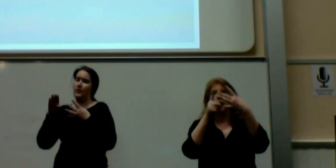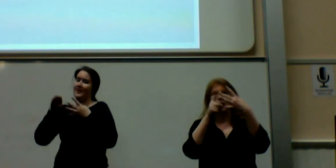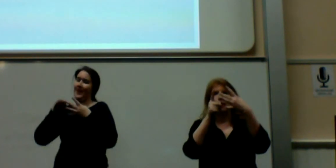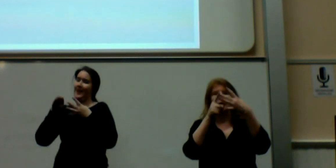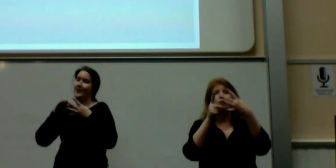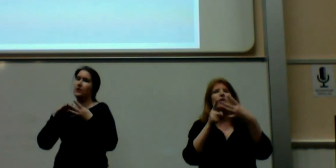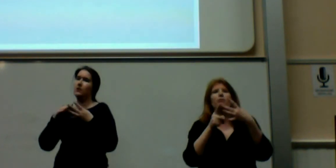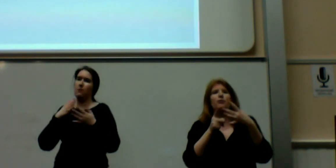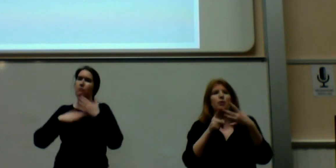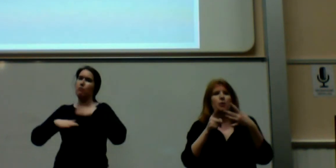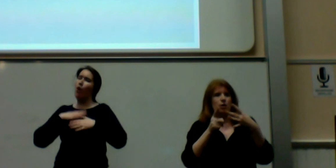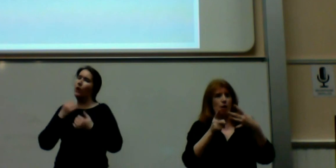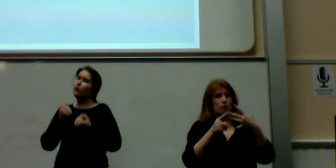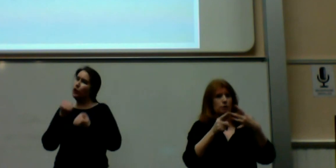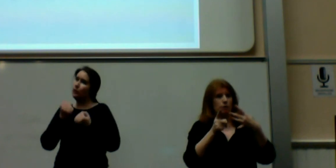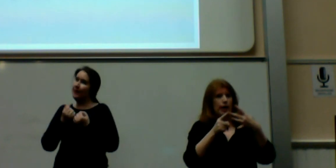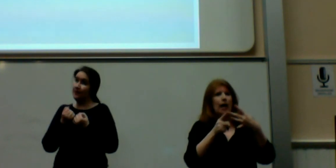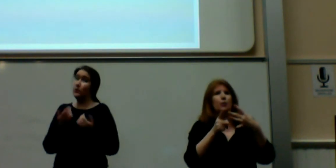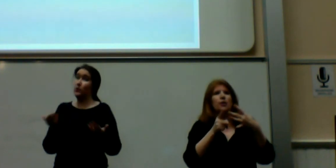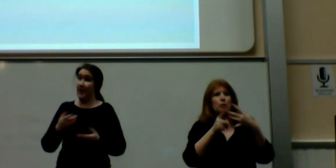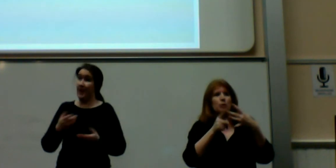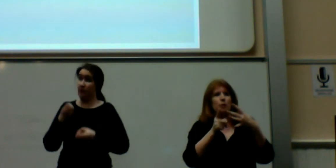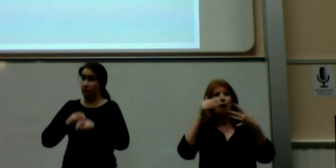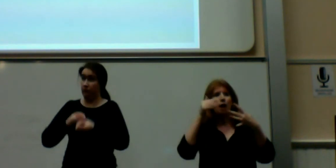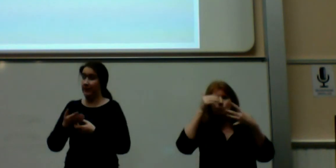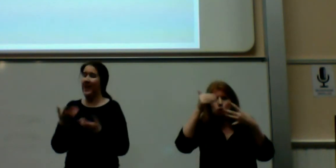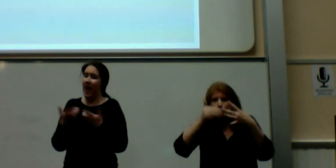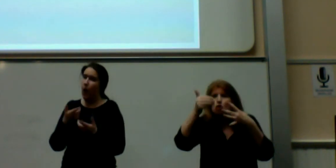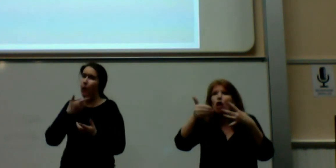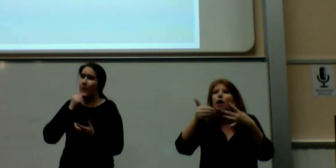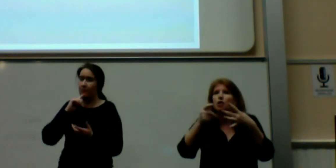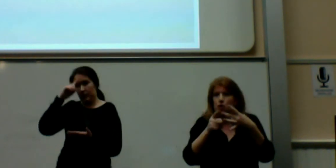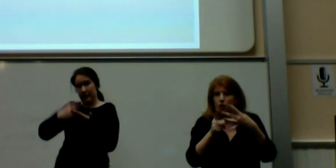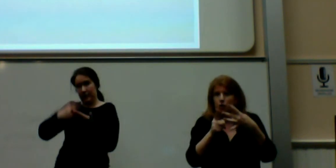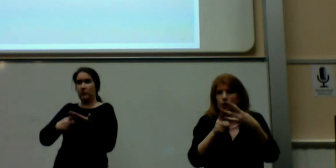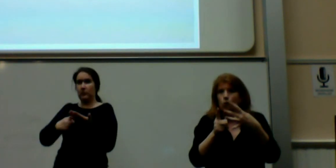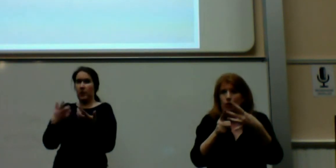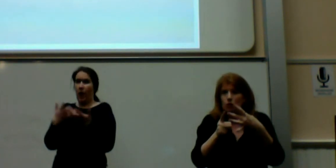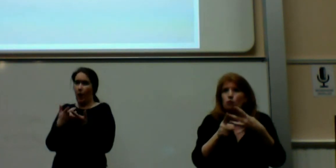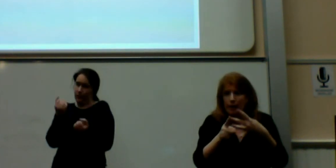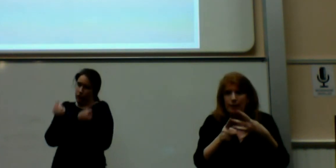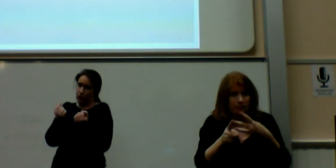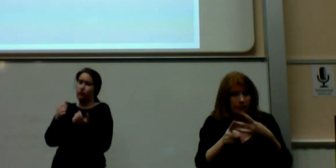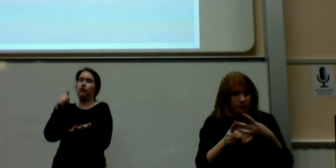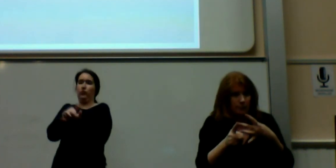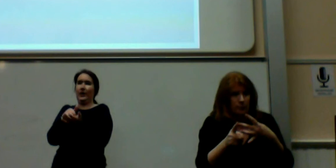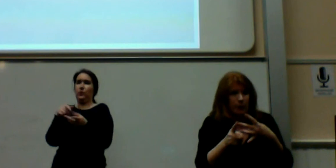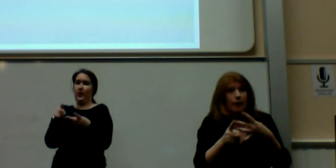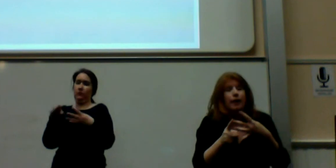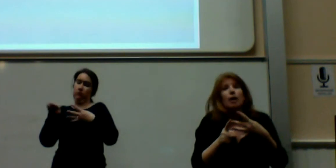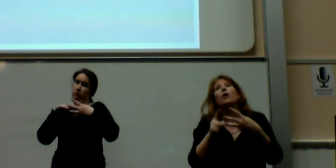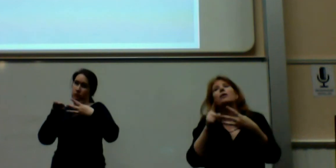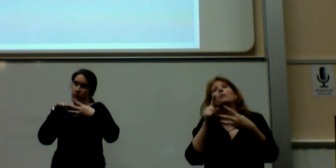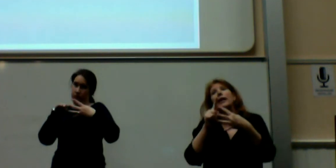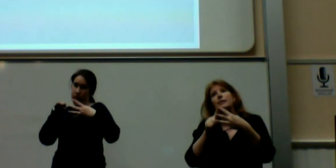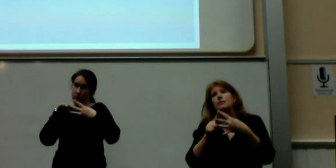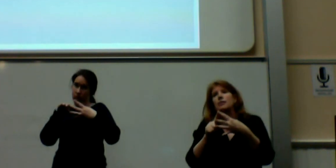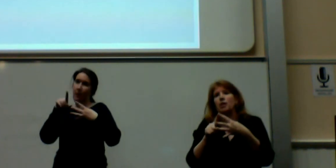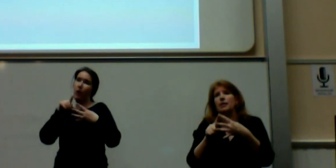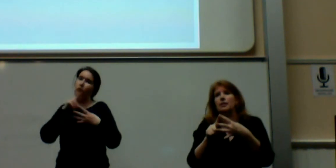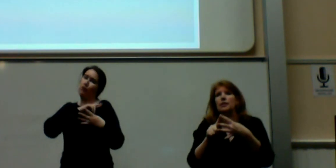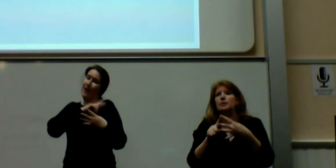the line, is what we've been focusing on, how it is people come to judge what is right. Okay? But what